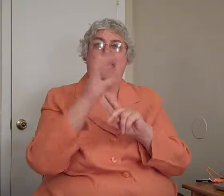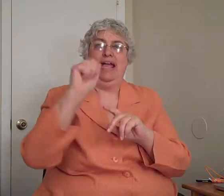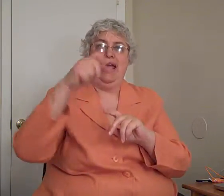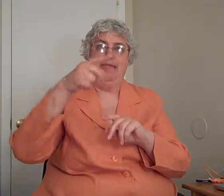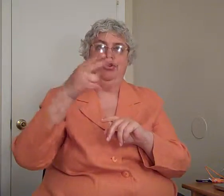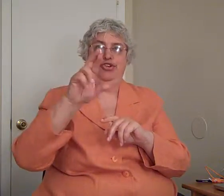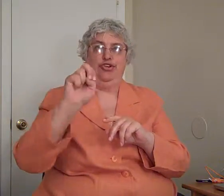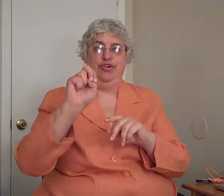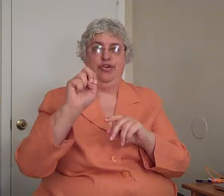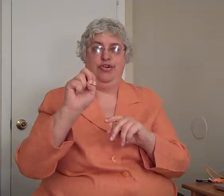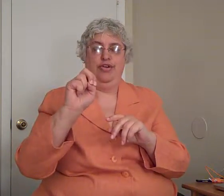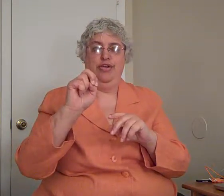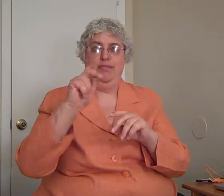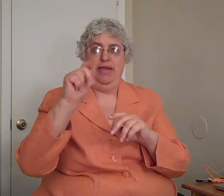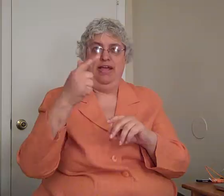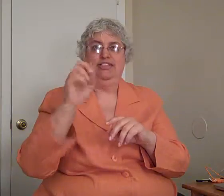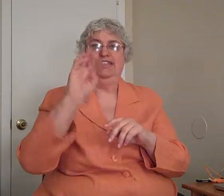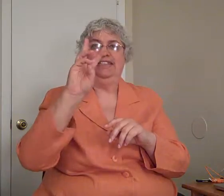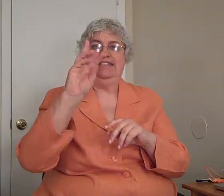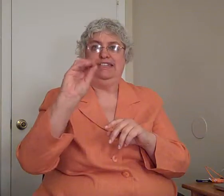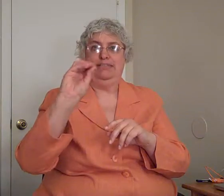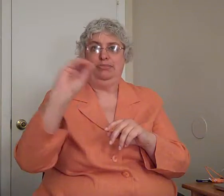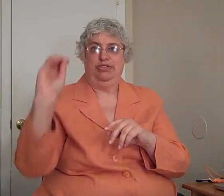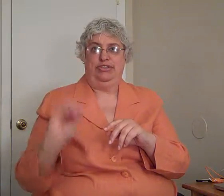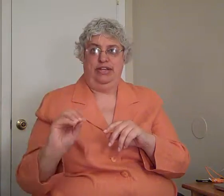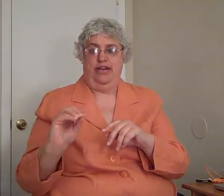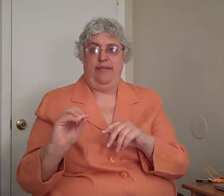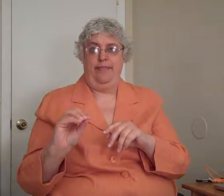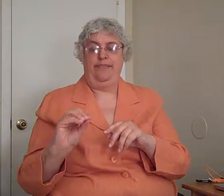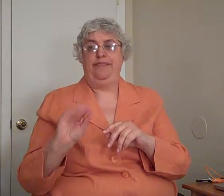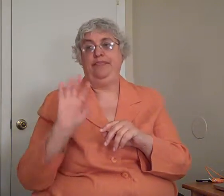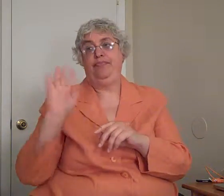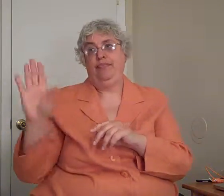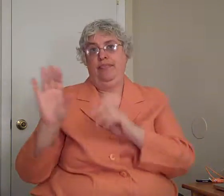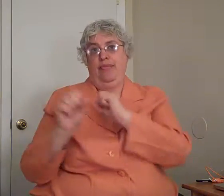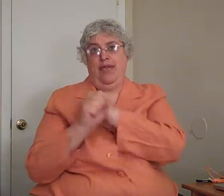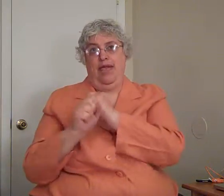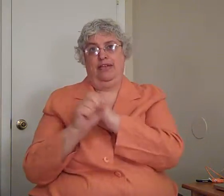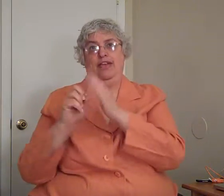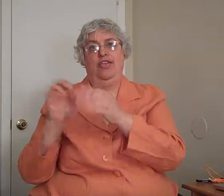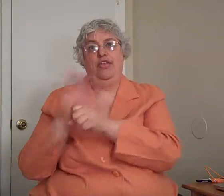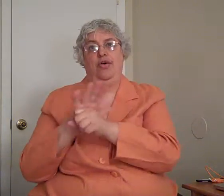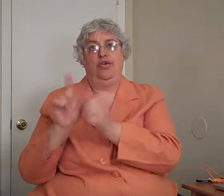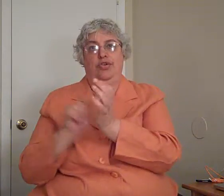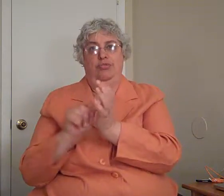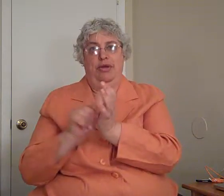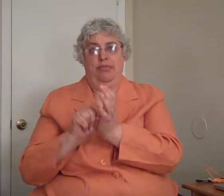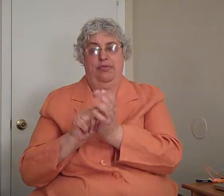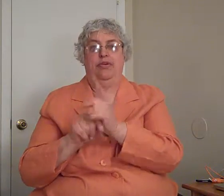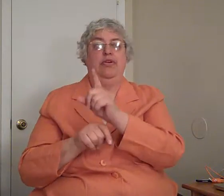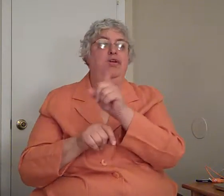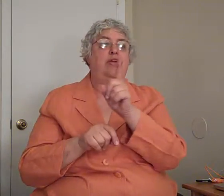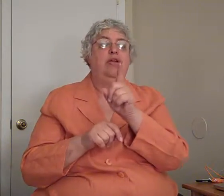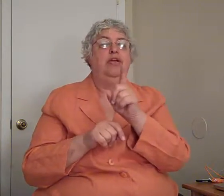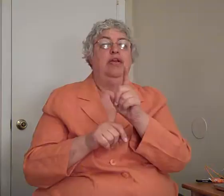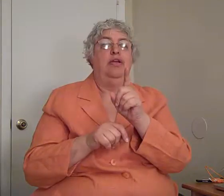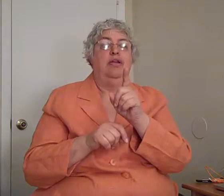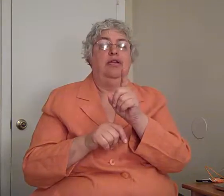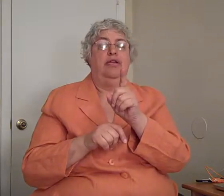basically unheard of. Now, the difference between those ads and the others that most distributors write